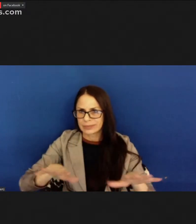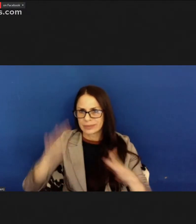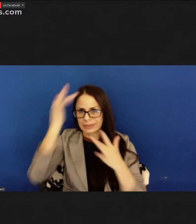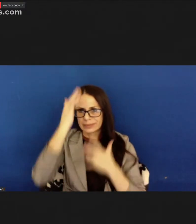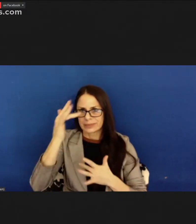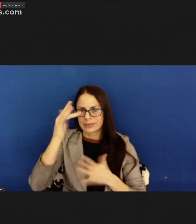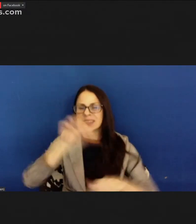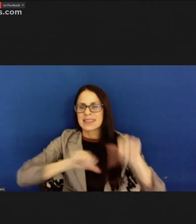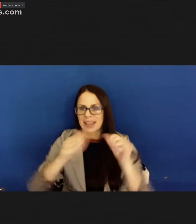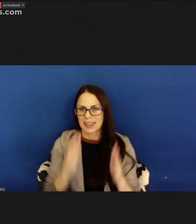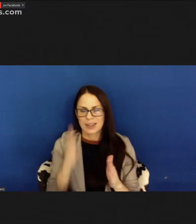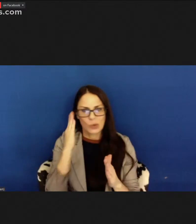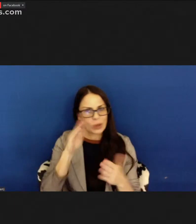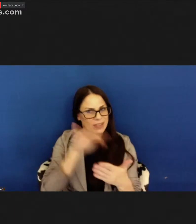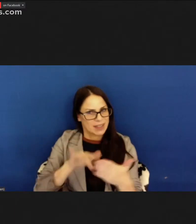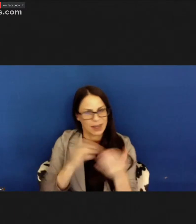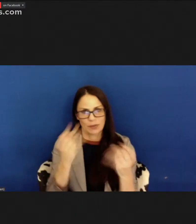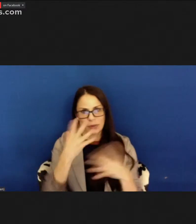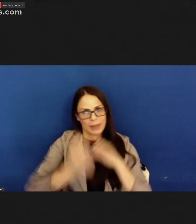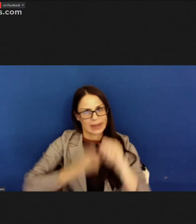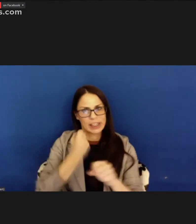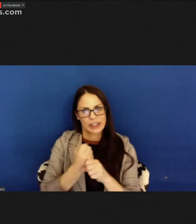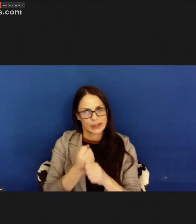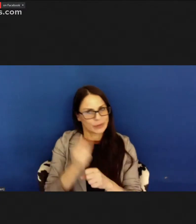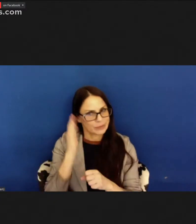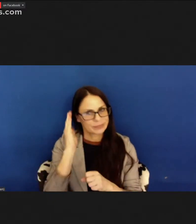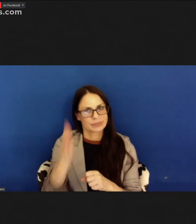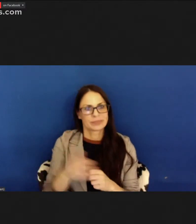scientists are going to be studying for many years to come.